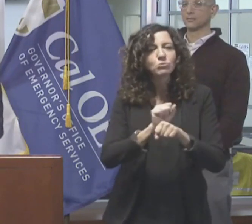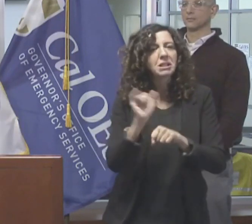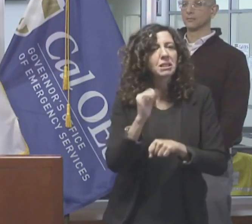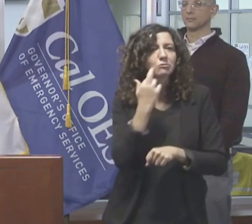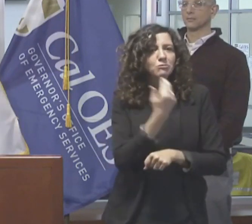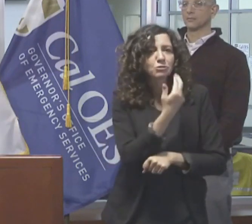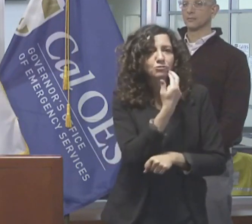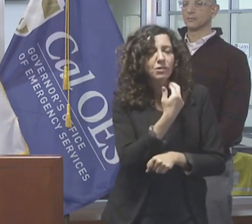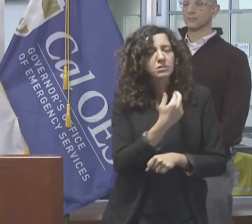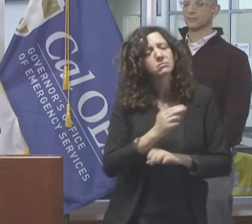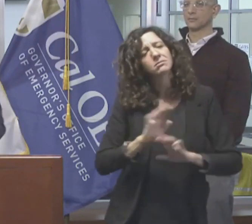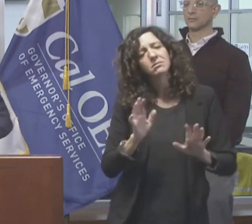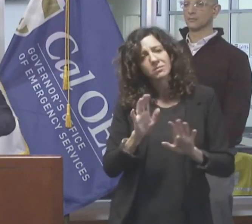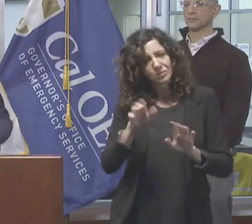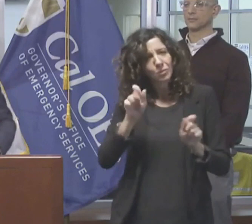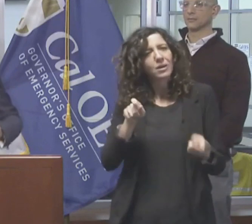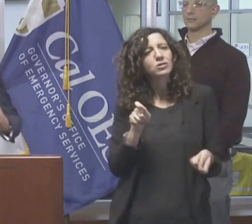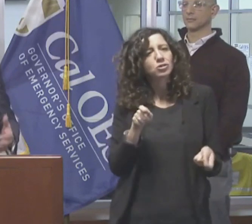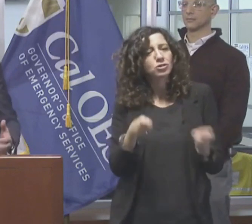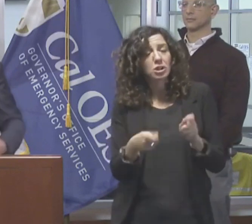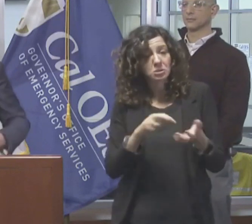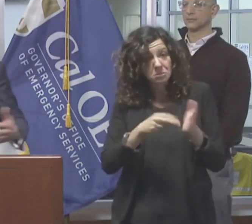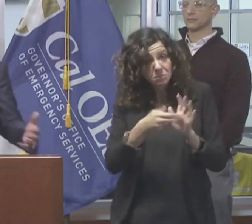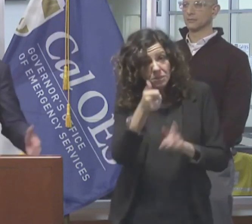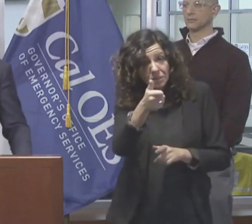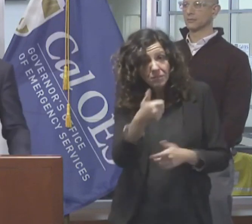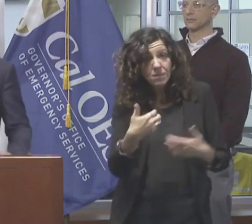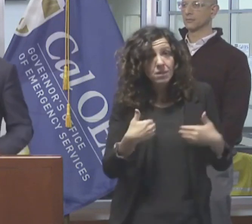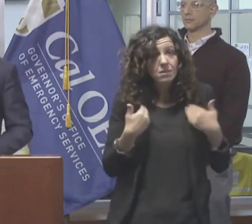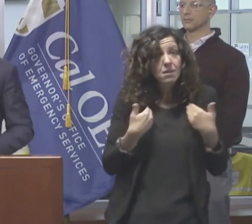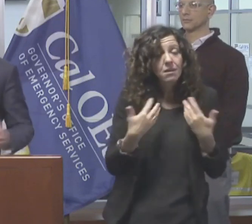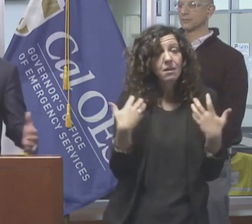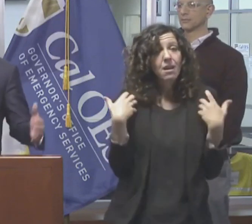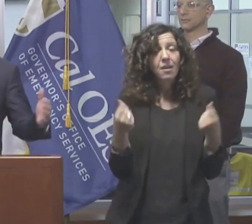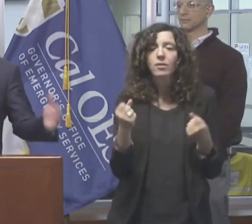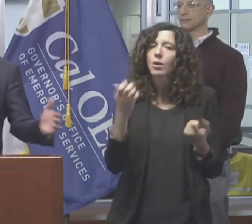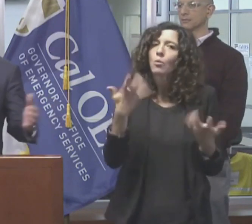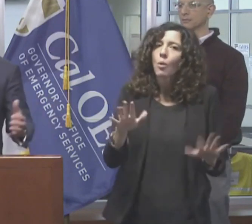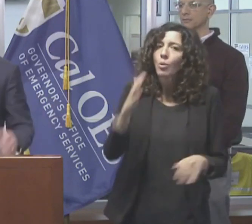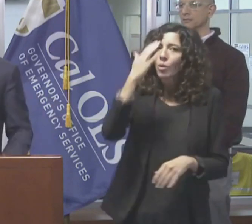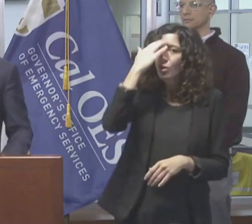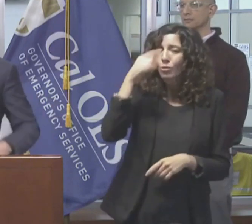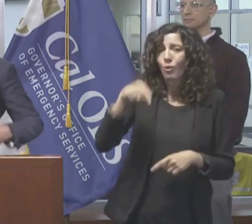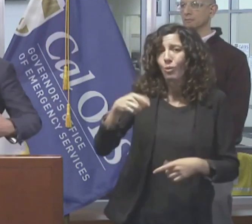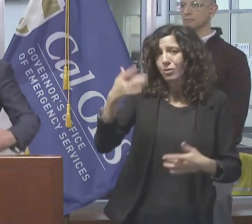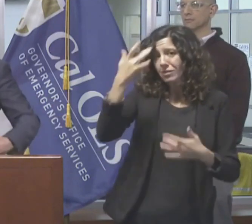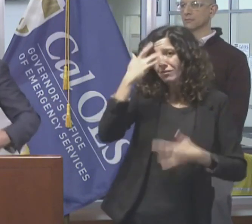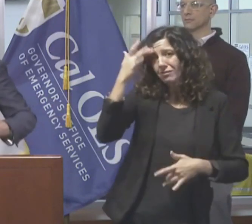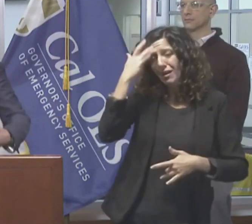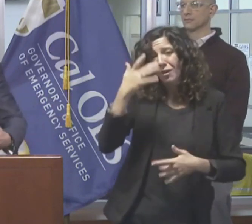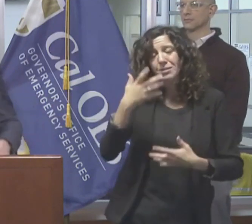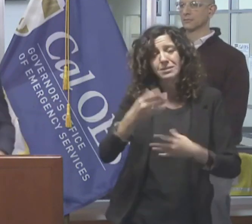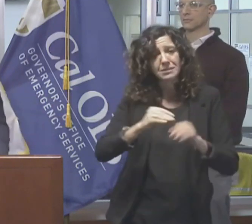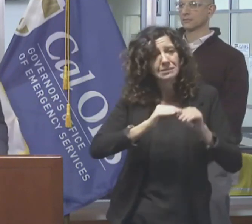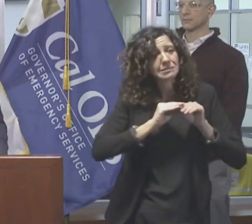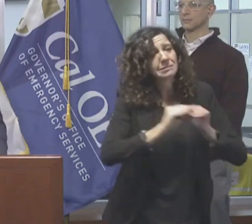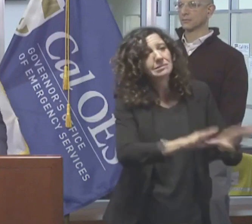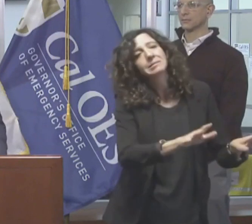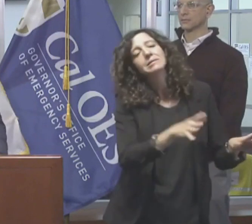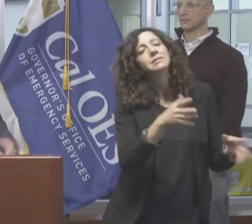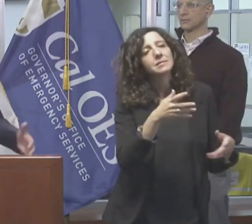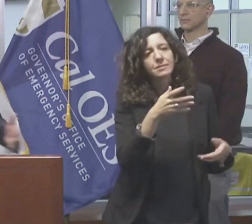radically different way. And so if you're young and healthy, we know this virus overwhelming, science and data is out, it's important to remind people of